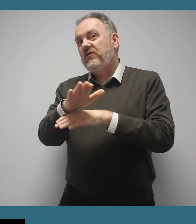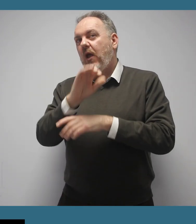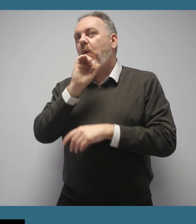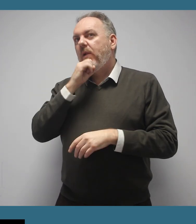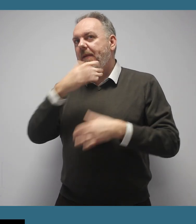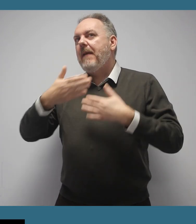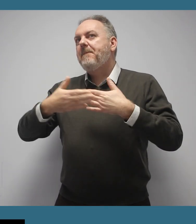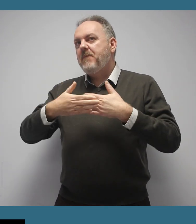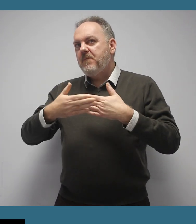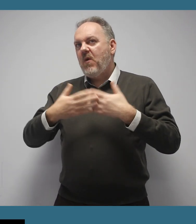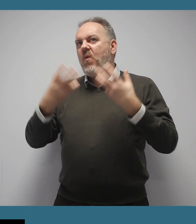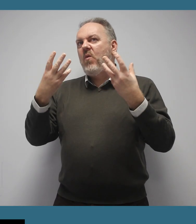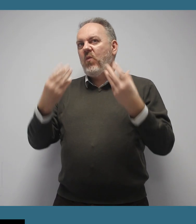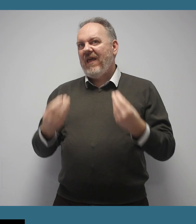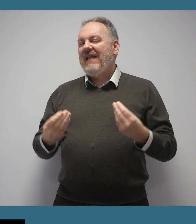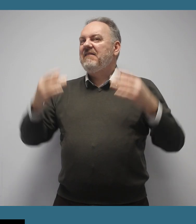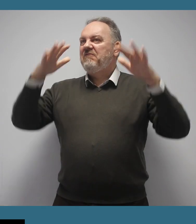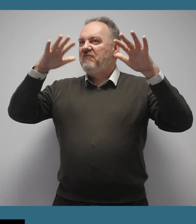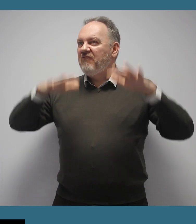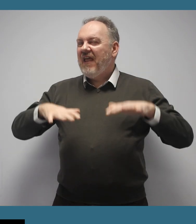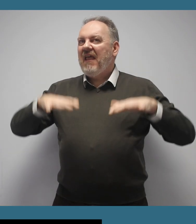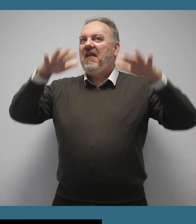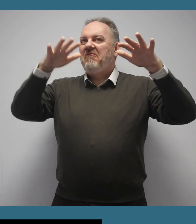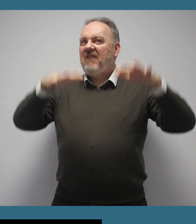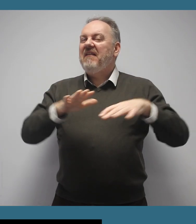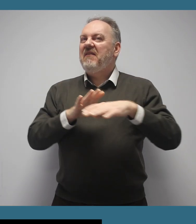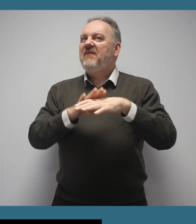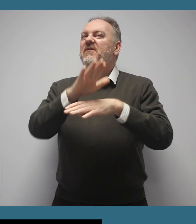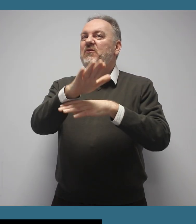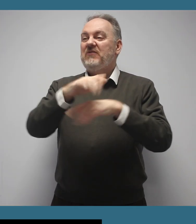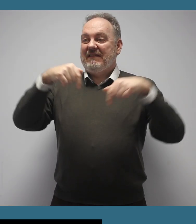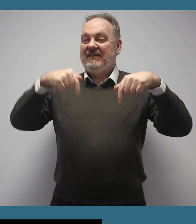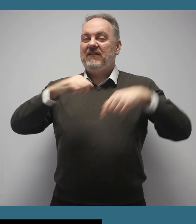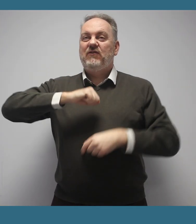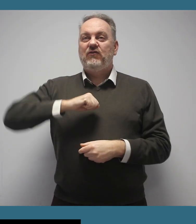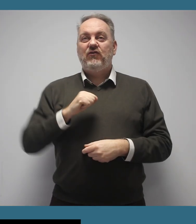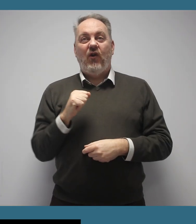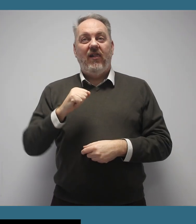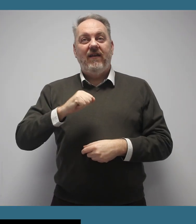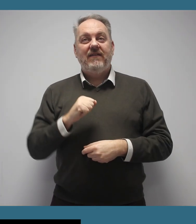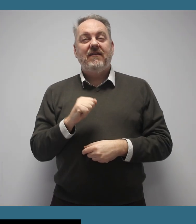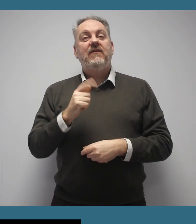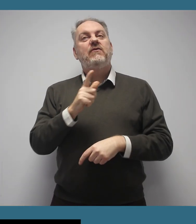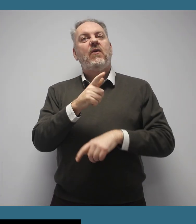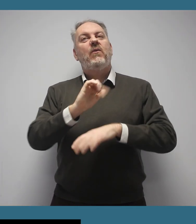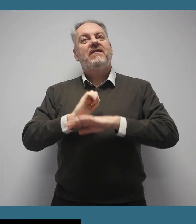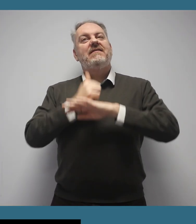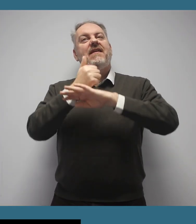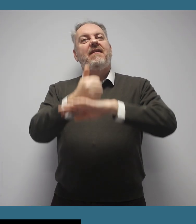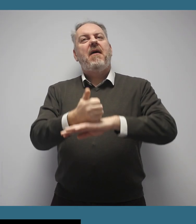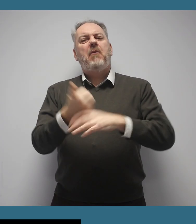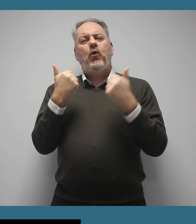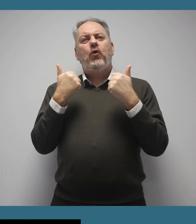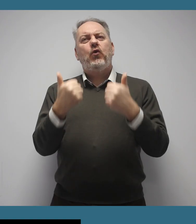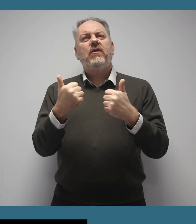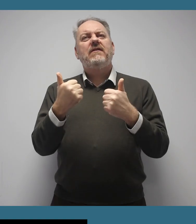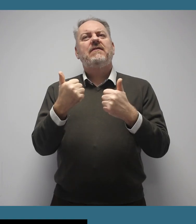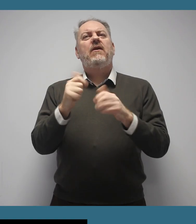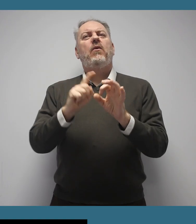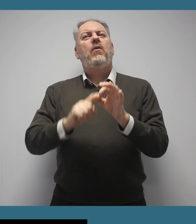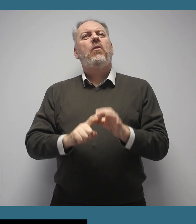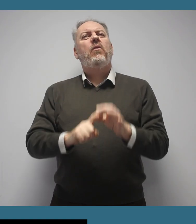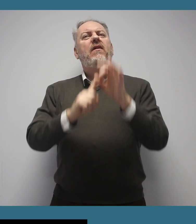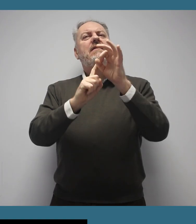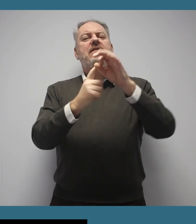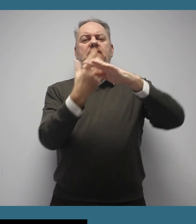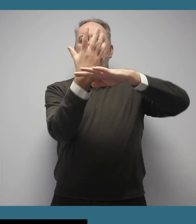Scotland, and so if there are sustainable urban drainage solutions, then that's going to be to everybody's